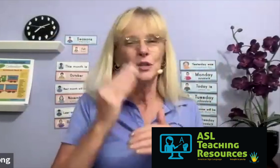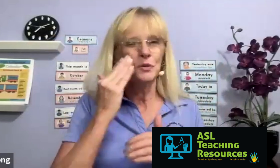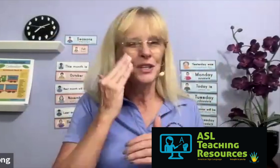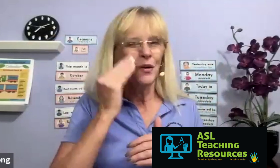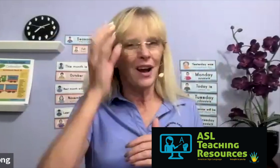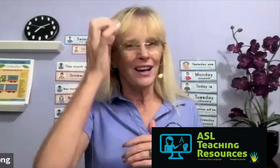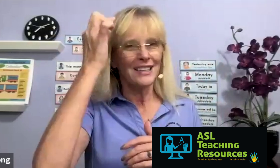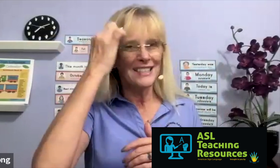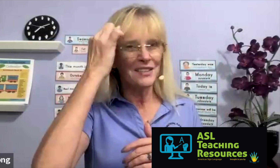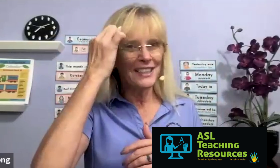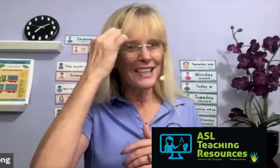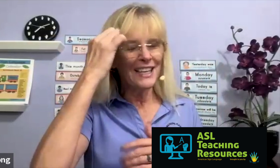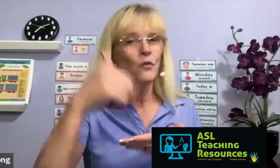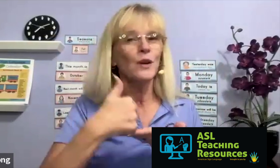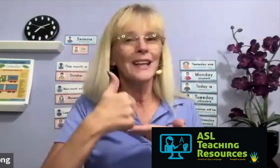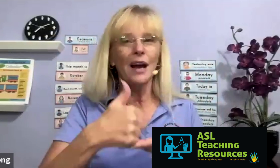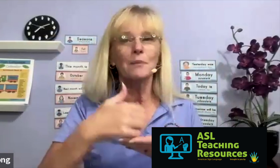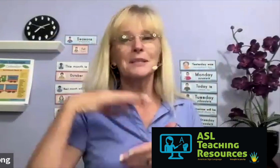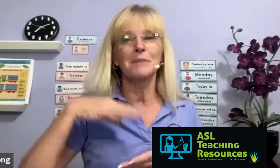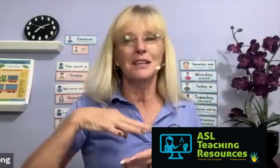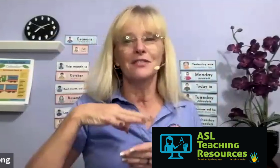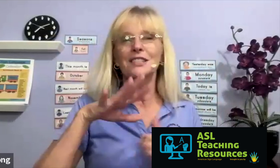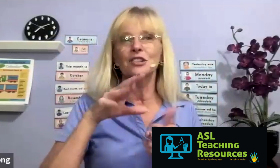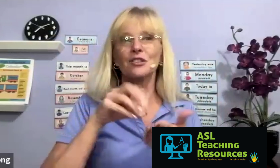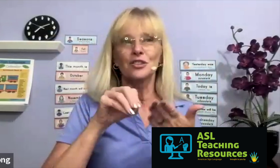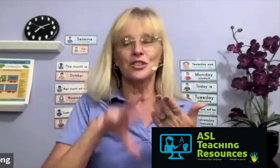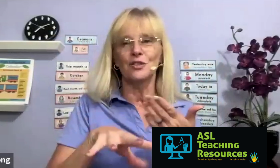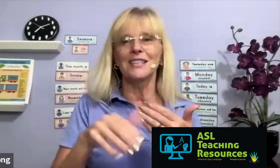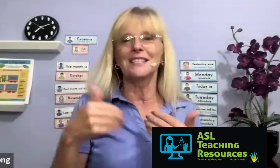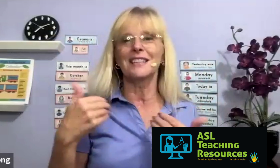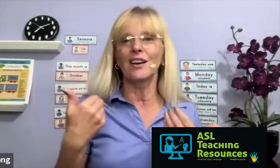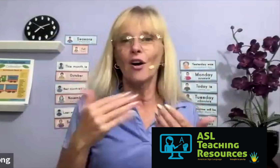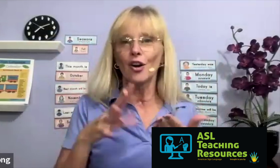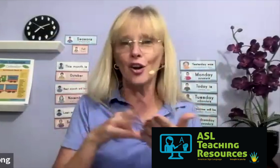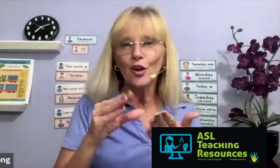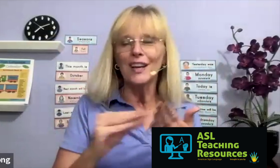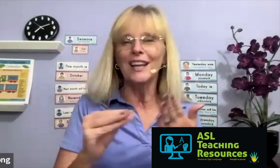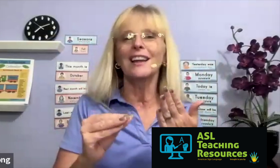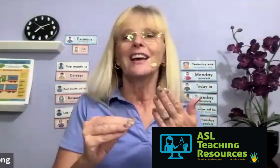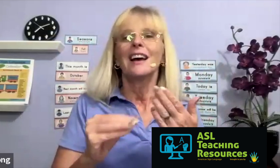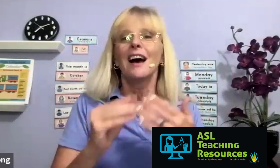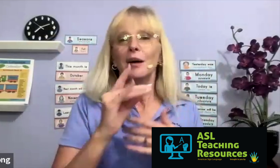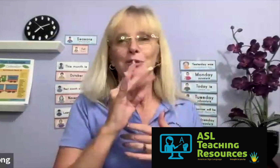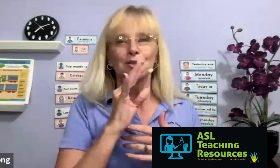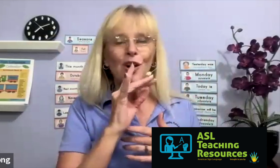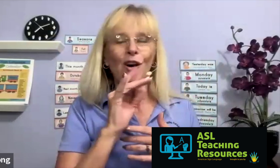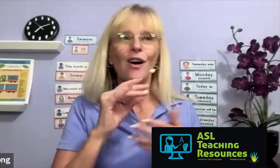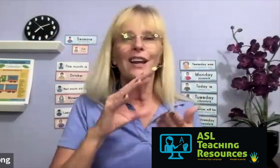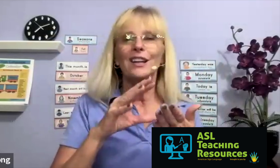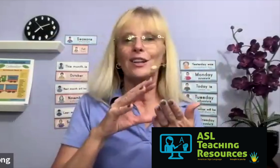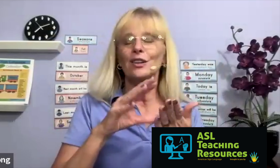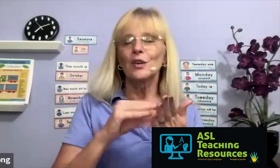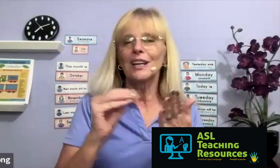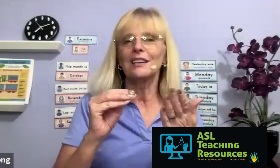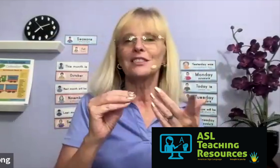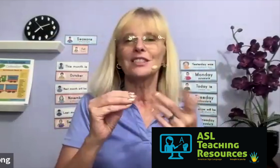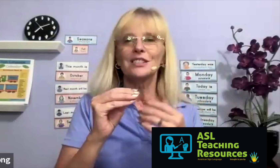we know cognitively really helps and benefits your students that are learning to talk and learning just